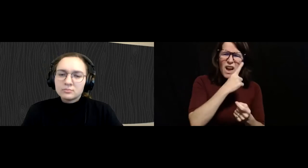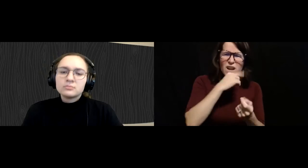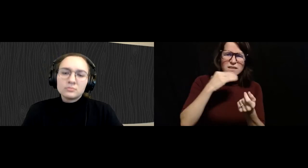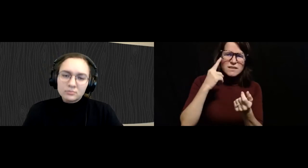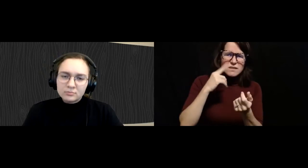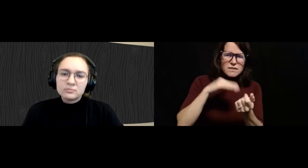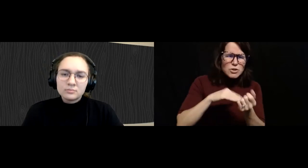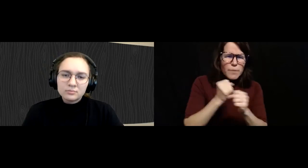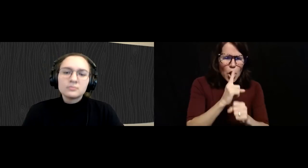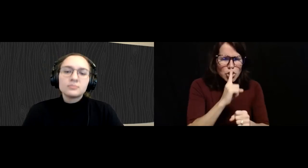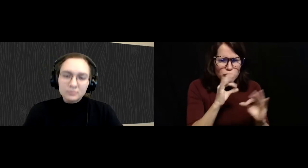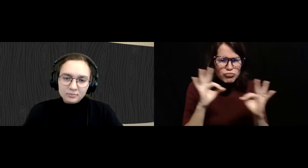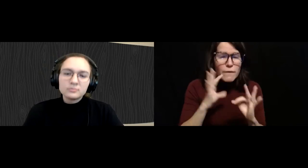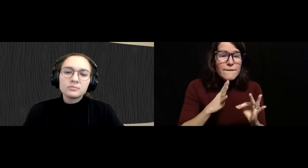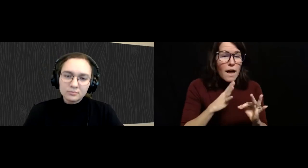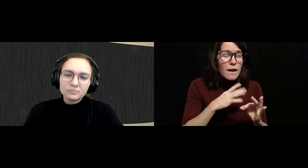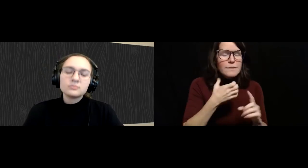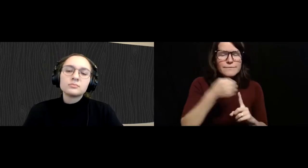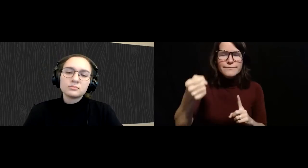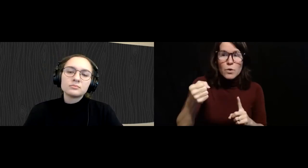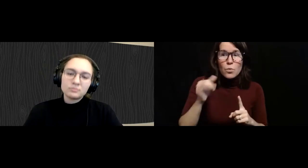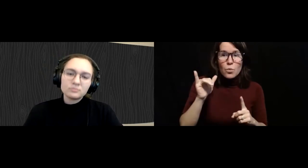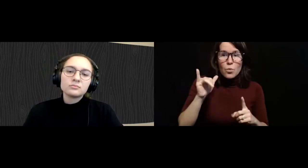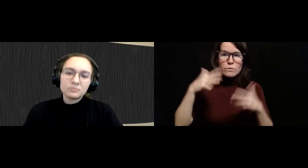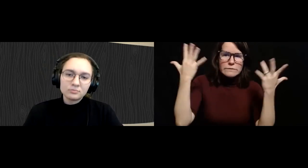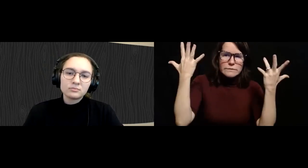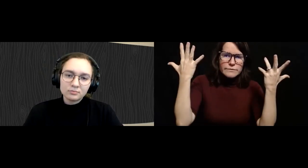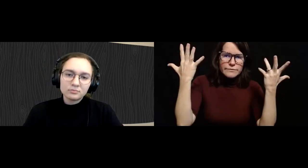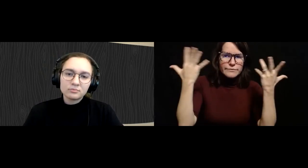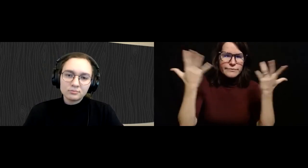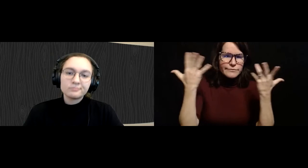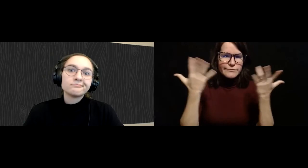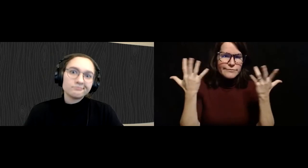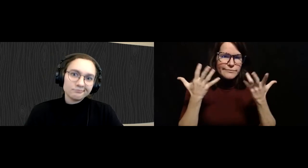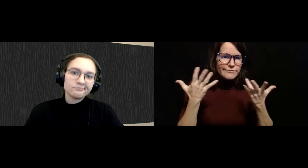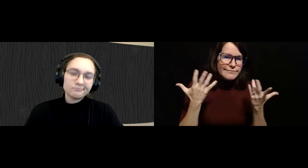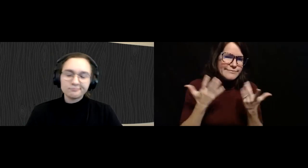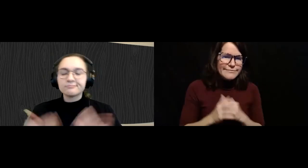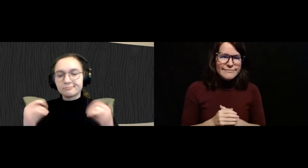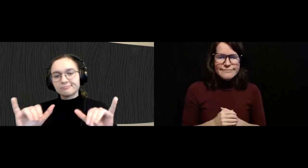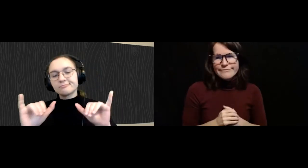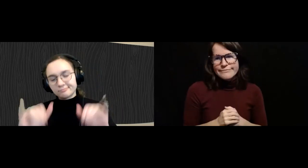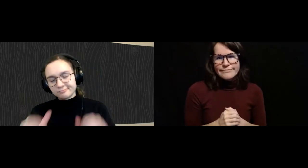the doctor and the doctor, you know, said she's fine. But then they brought me to the eye doctor and they found out something